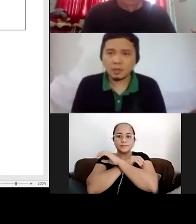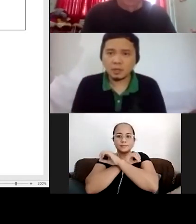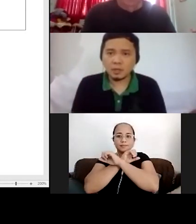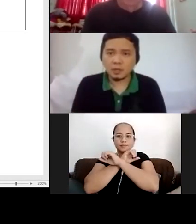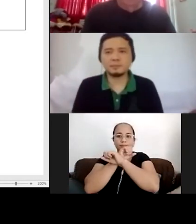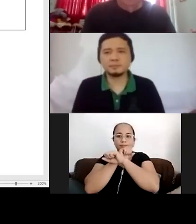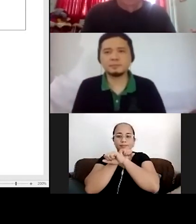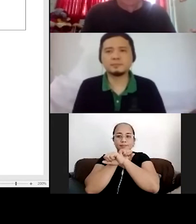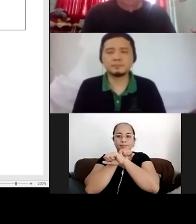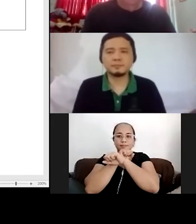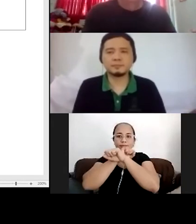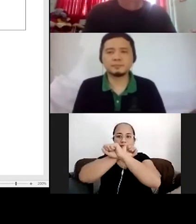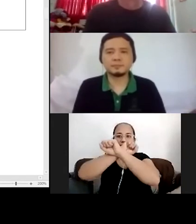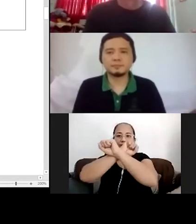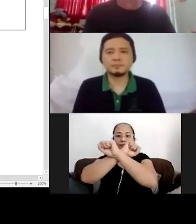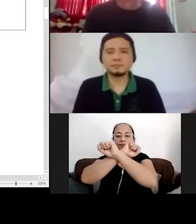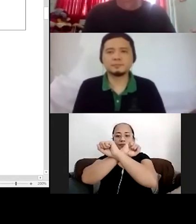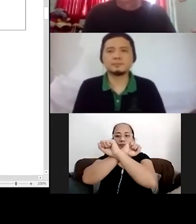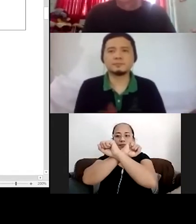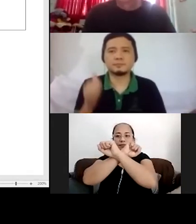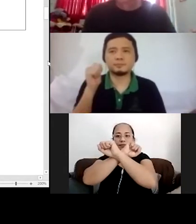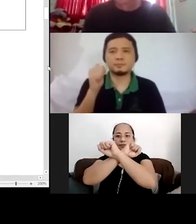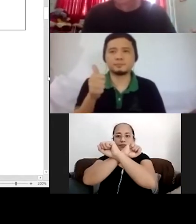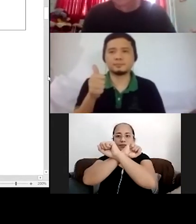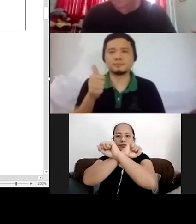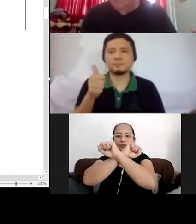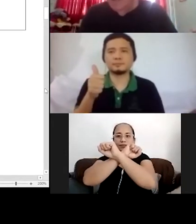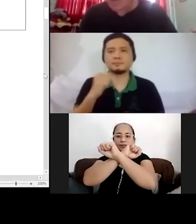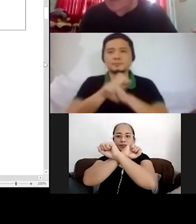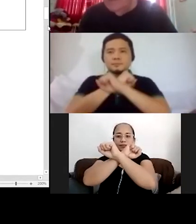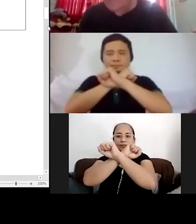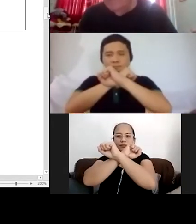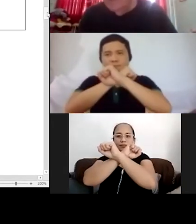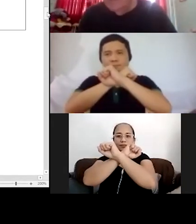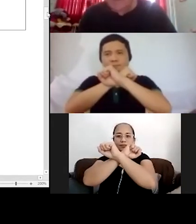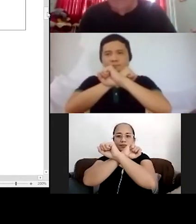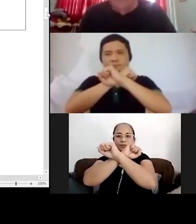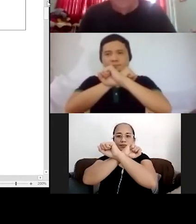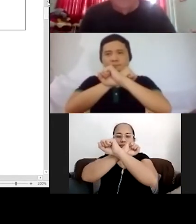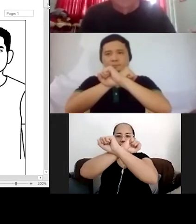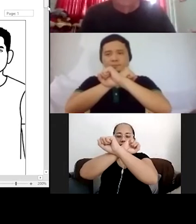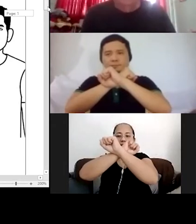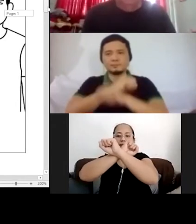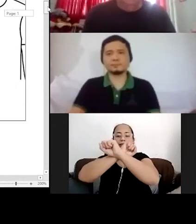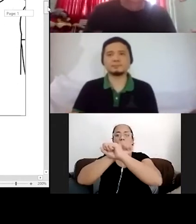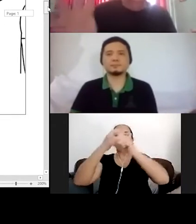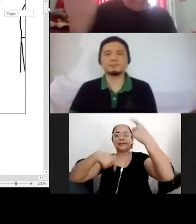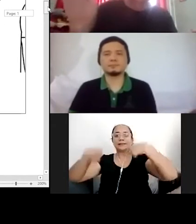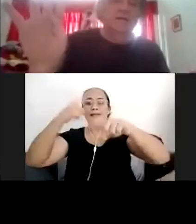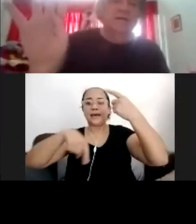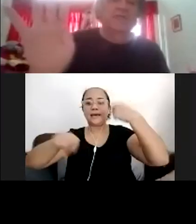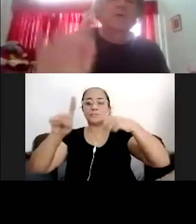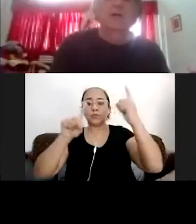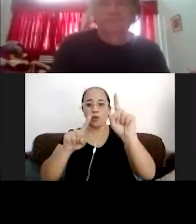No questions, Okay. sir. All right, so sign 1 in the sentence. What is the first sign in the sentence? The first sign in the